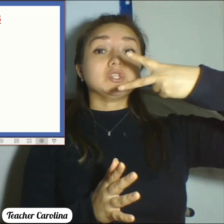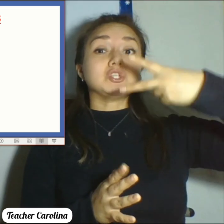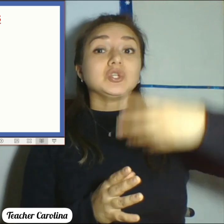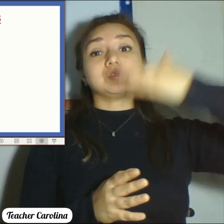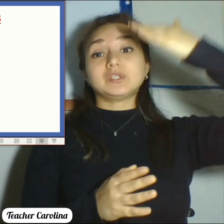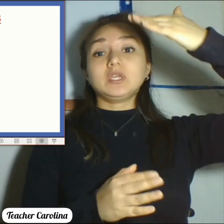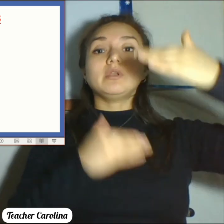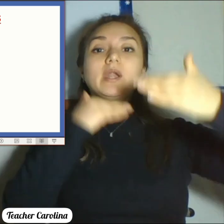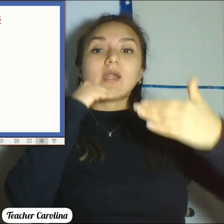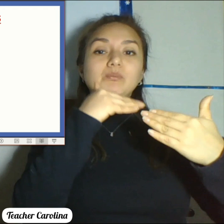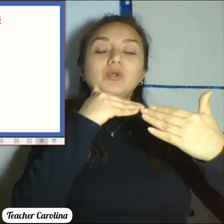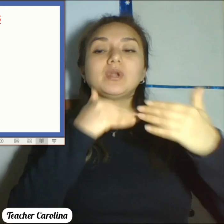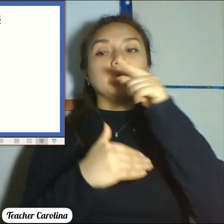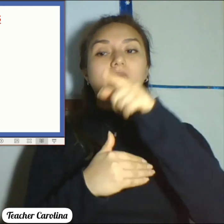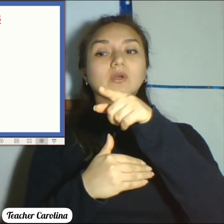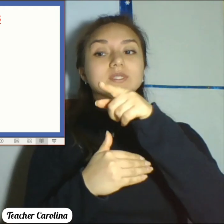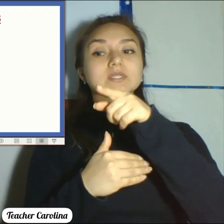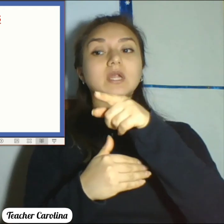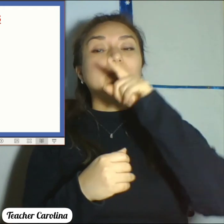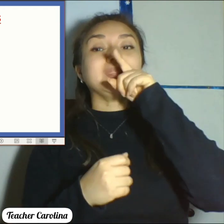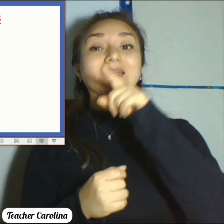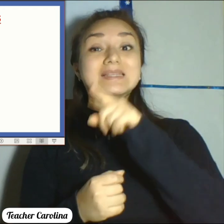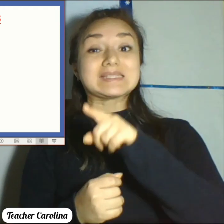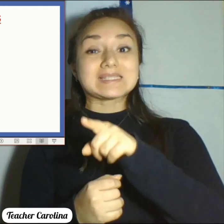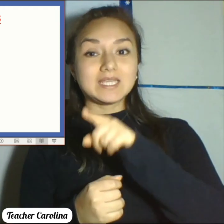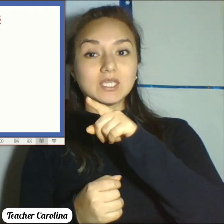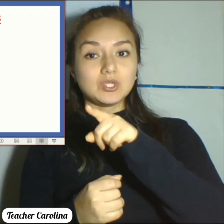two, singular and in plural. We are going to start with singular.